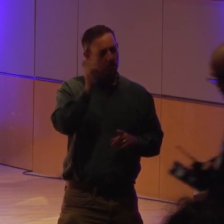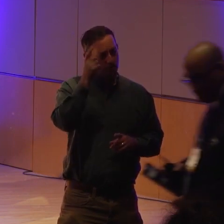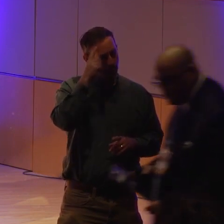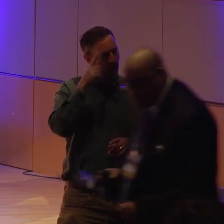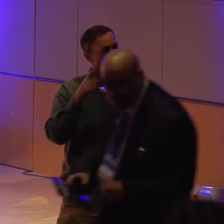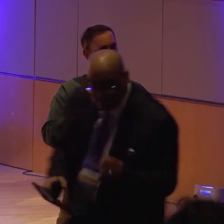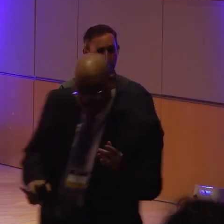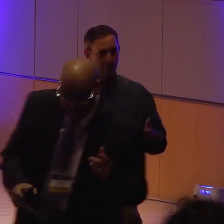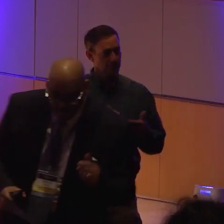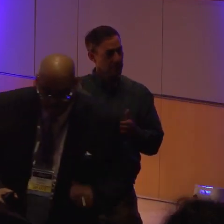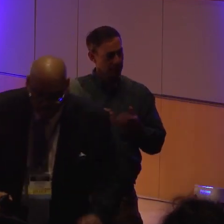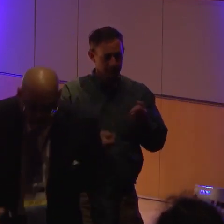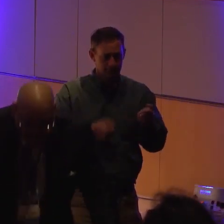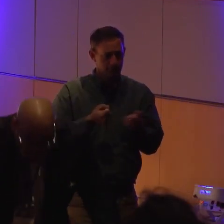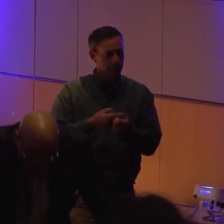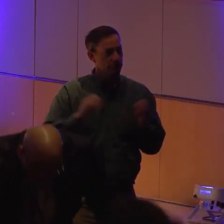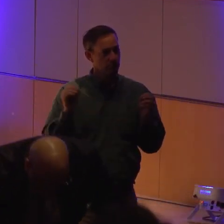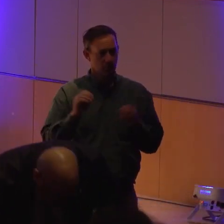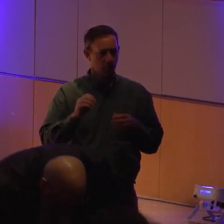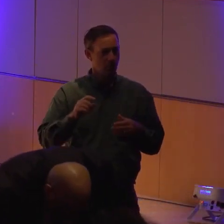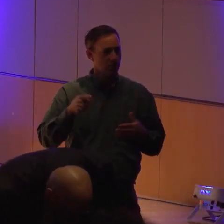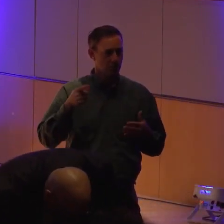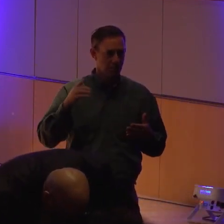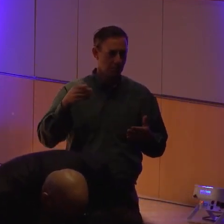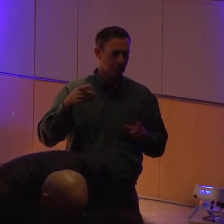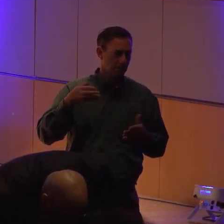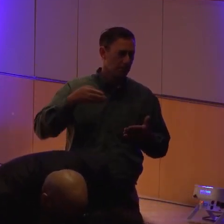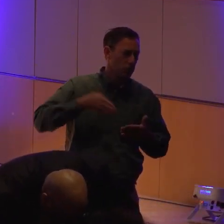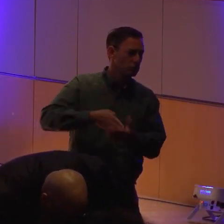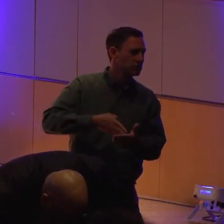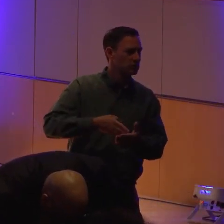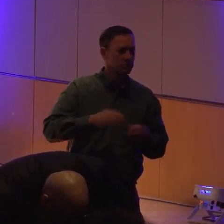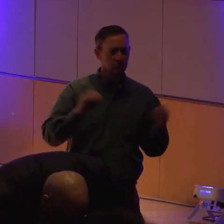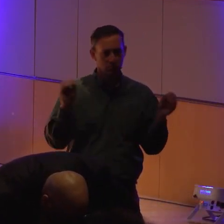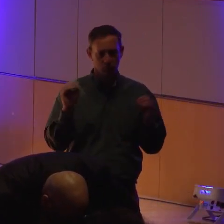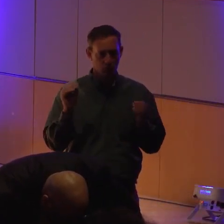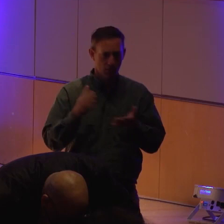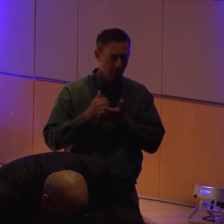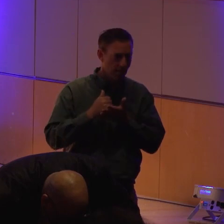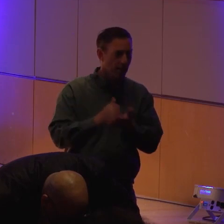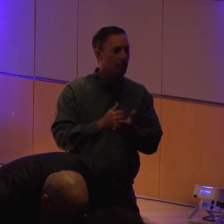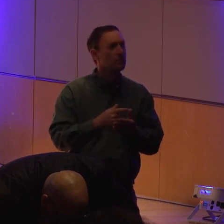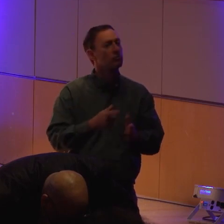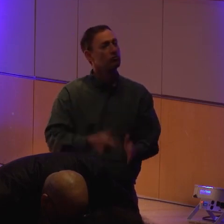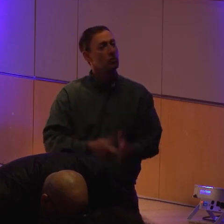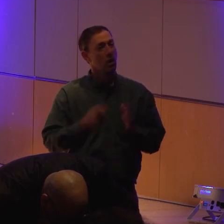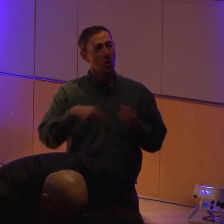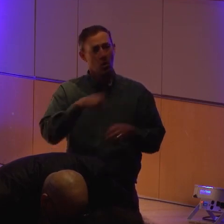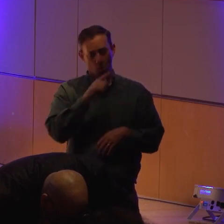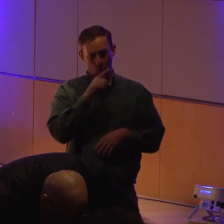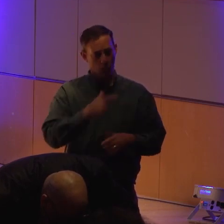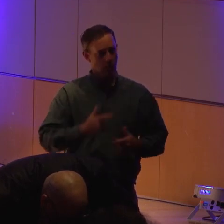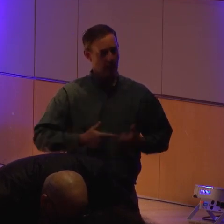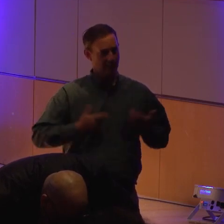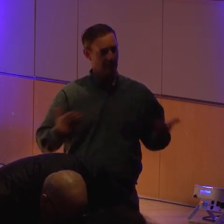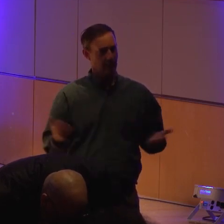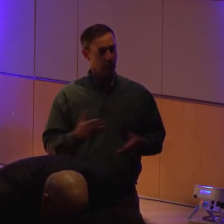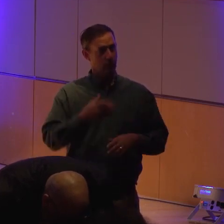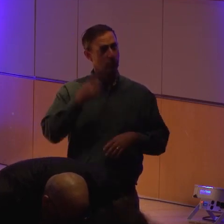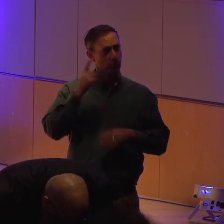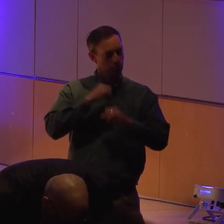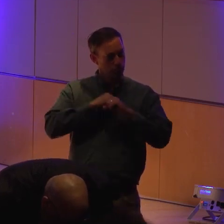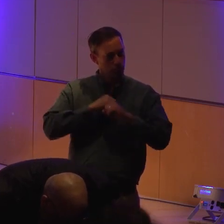bigotry no sanction, to persecution no assistance, requires only that they who live under its protection should